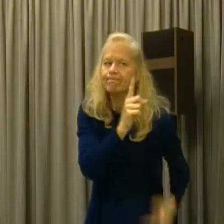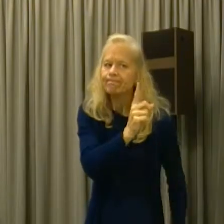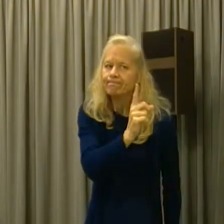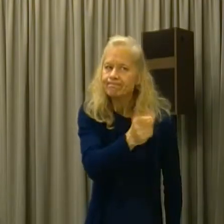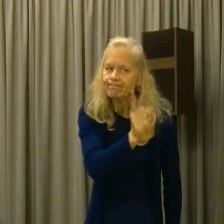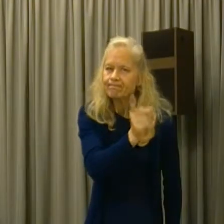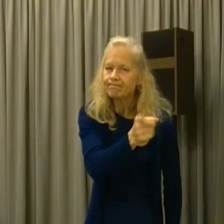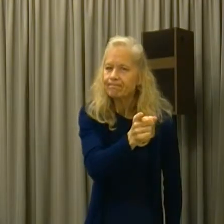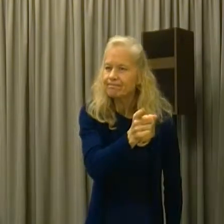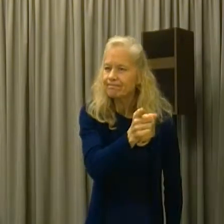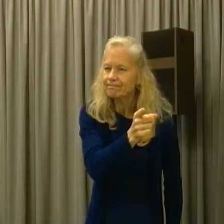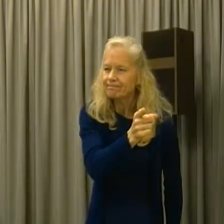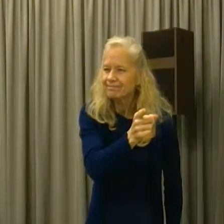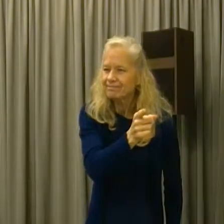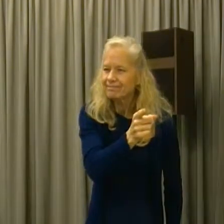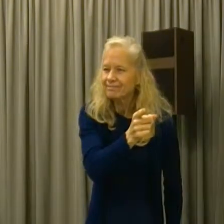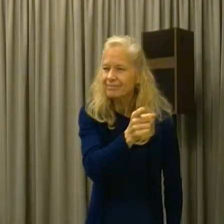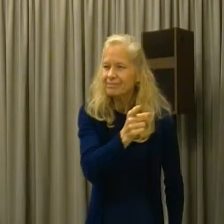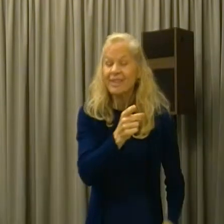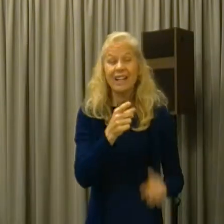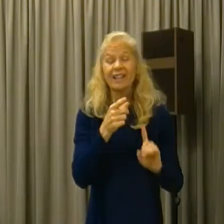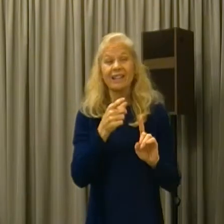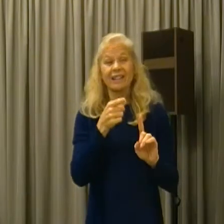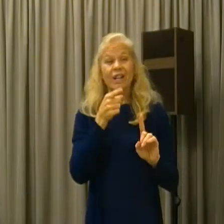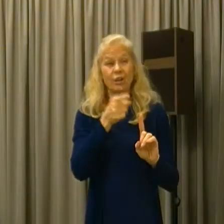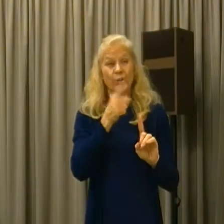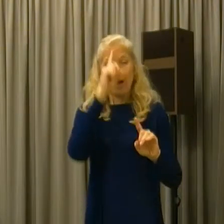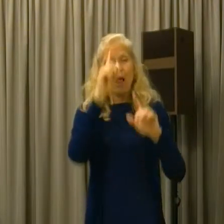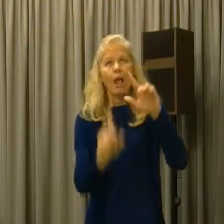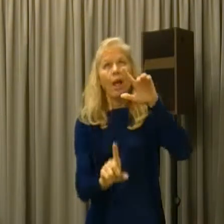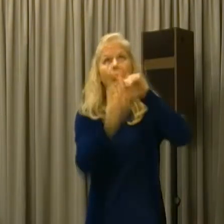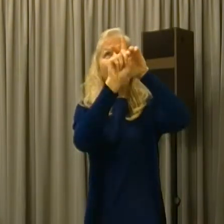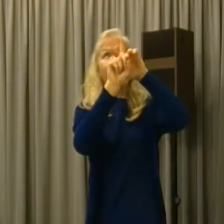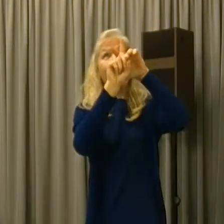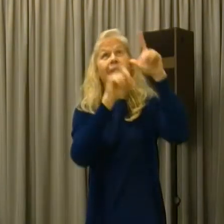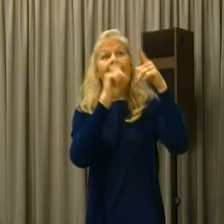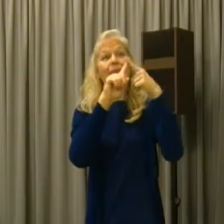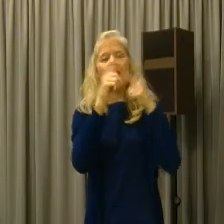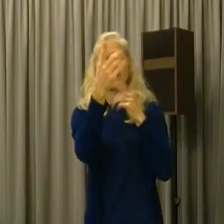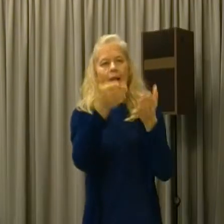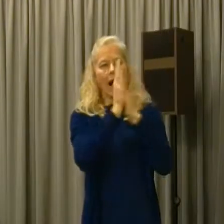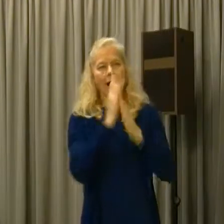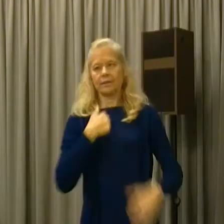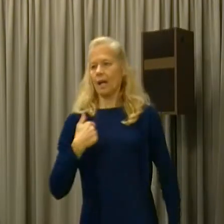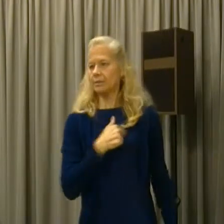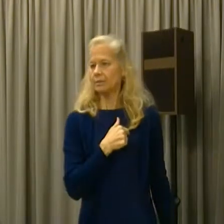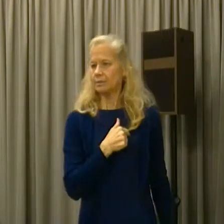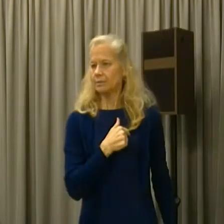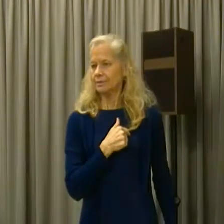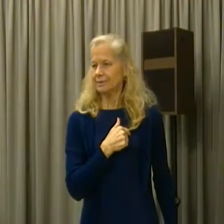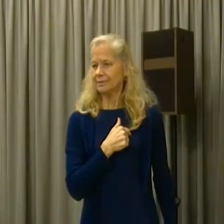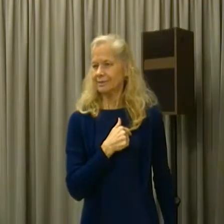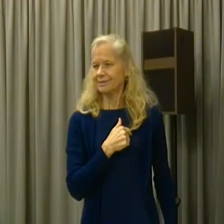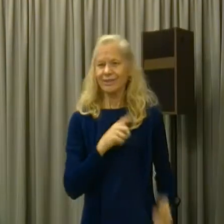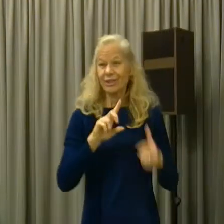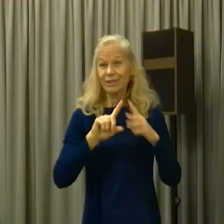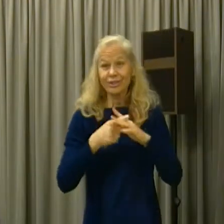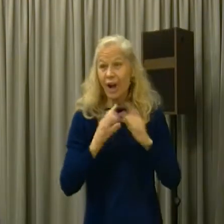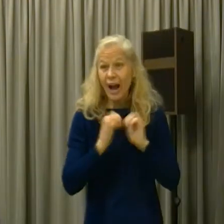of your heart? For the thought of your heart. Every investigation has its person of interest, and you can bet our thoughts